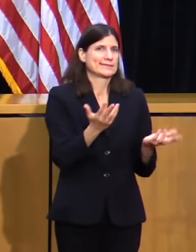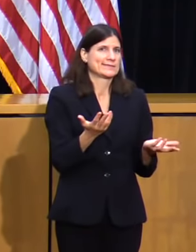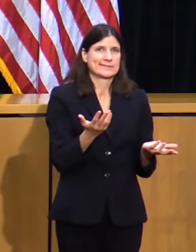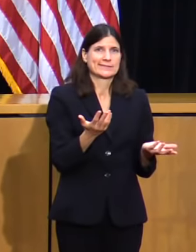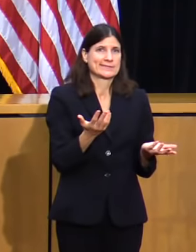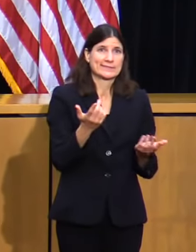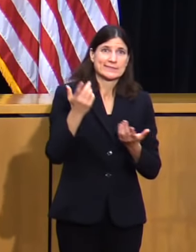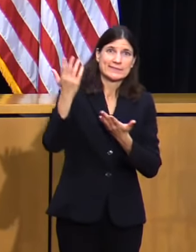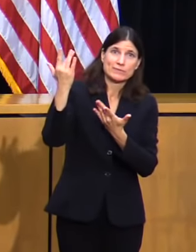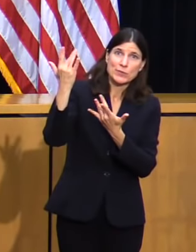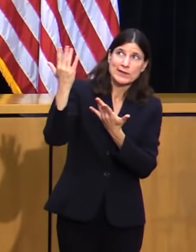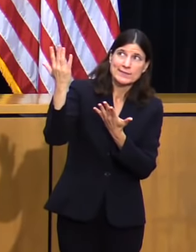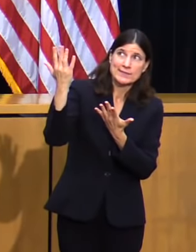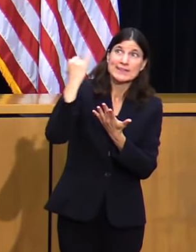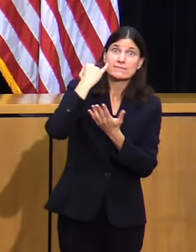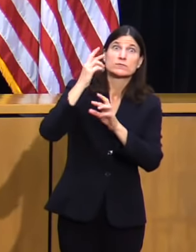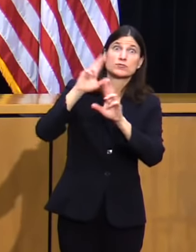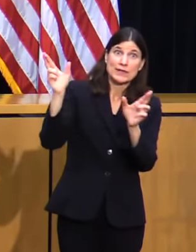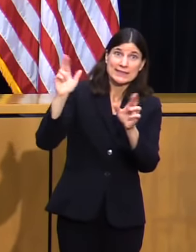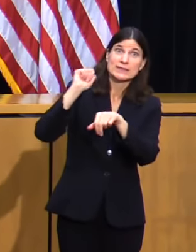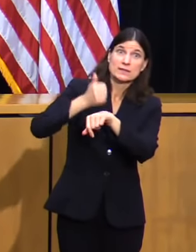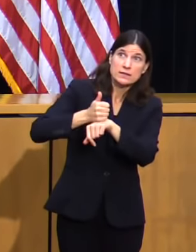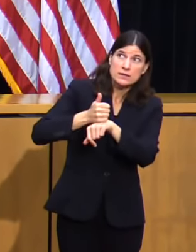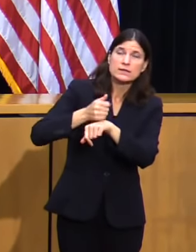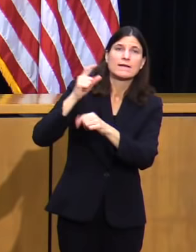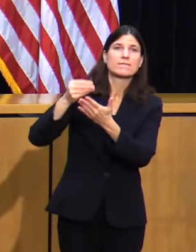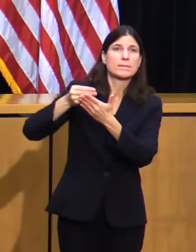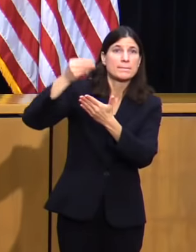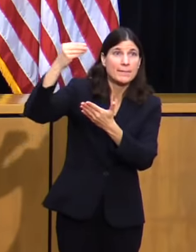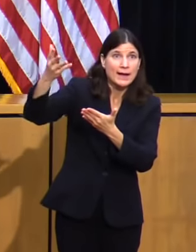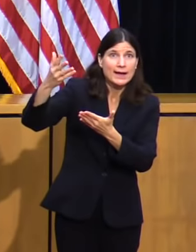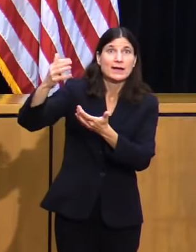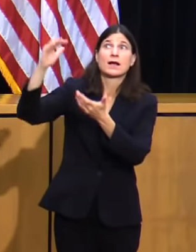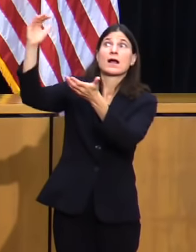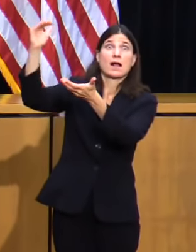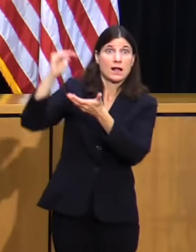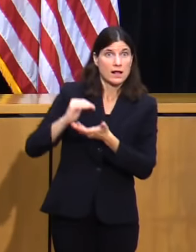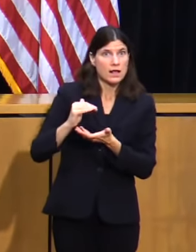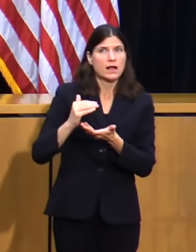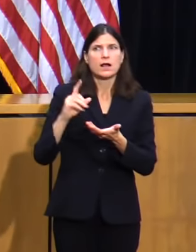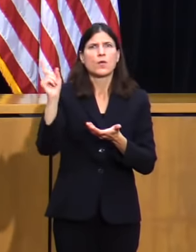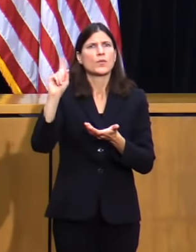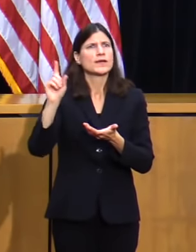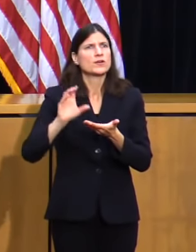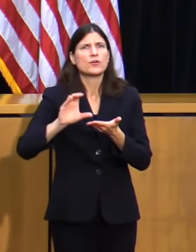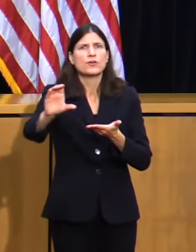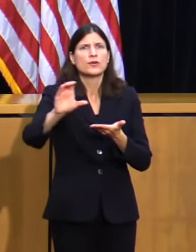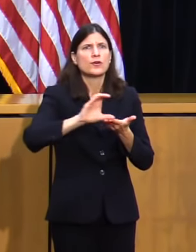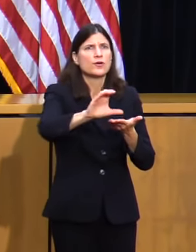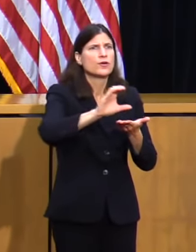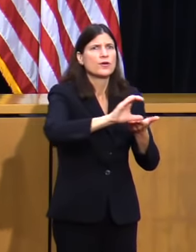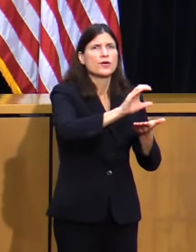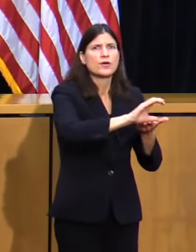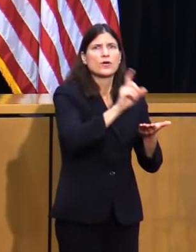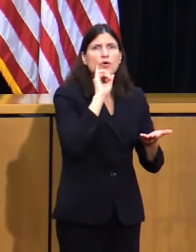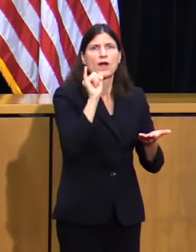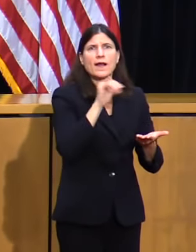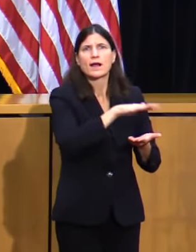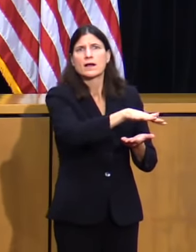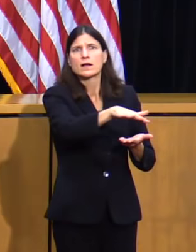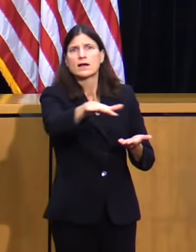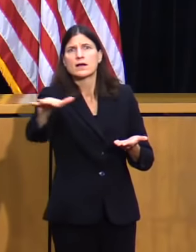distribution, I'm fully expecting that test is going to become available, and it would work.